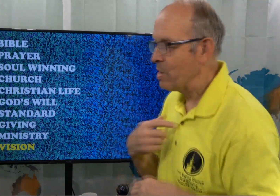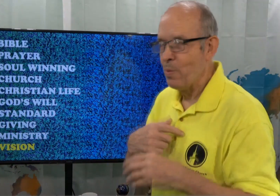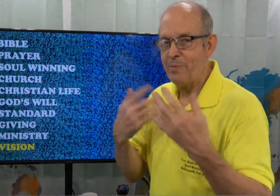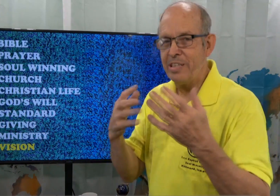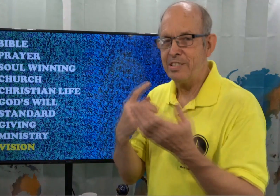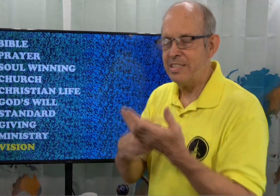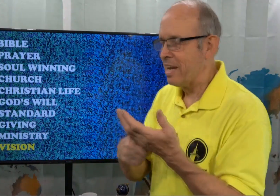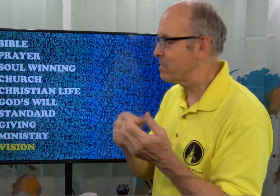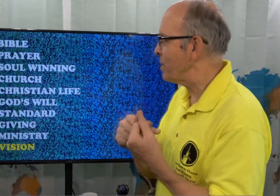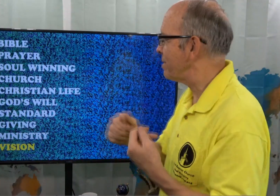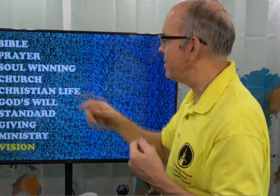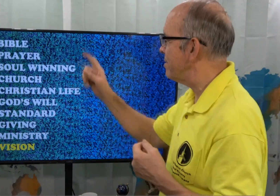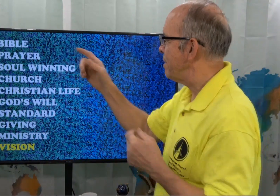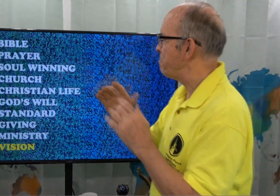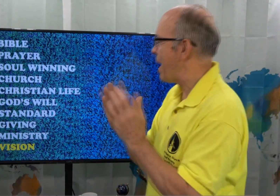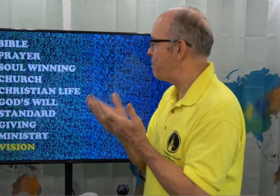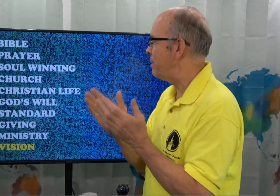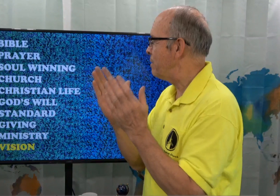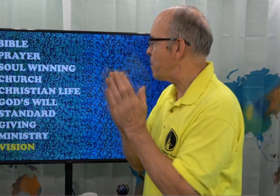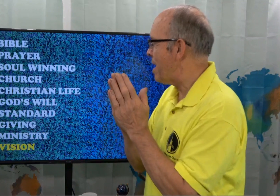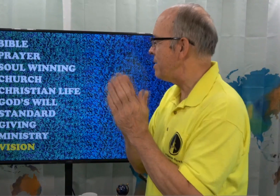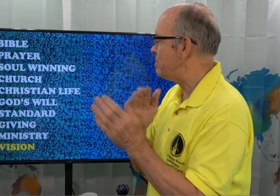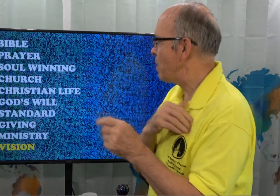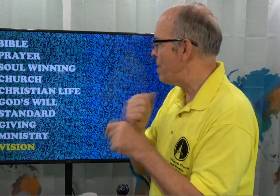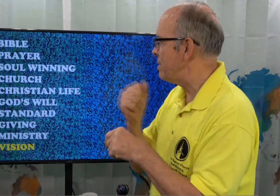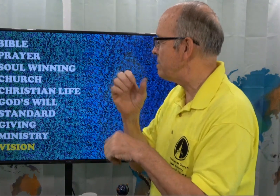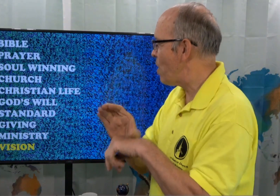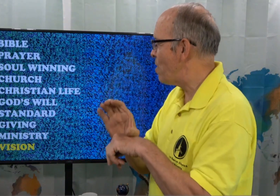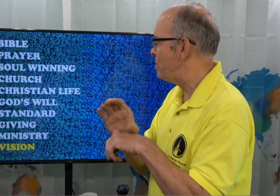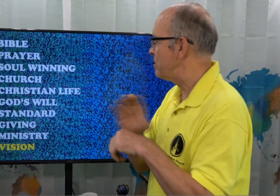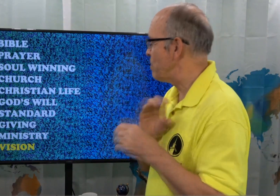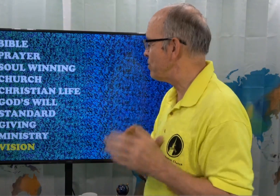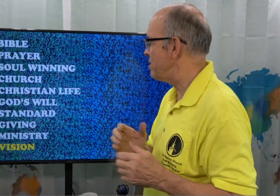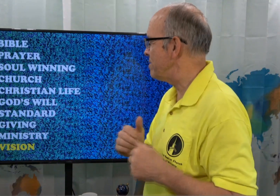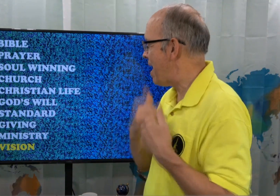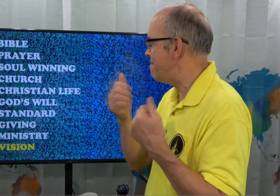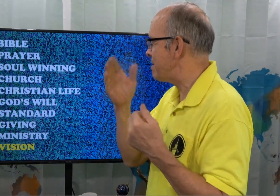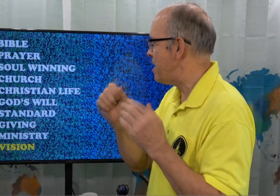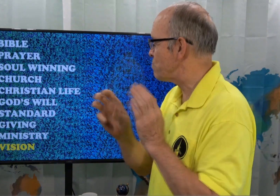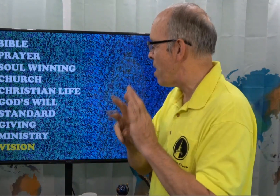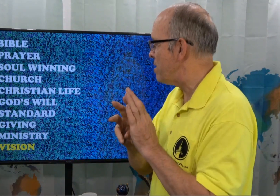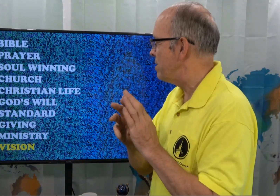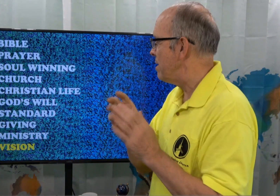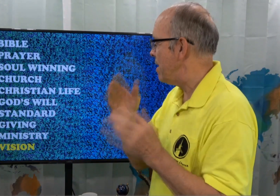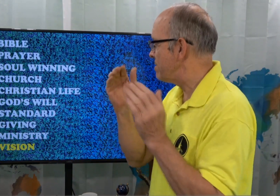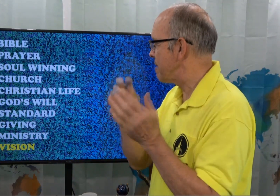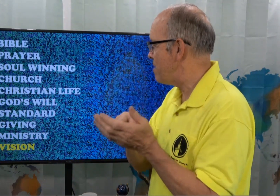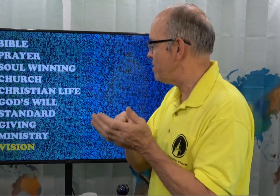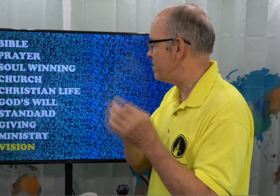We finish the text with the Bible, pray, serving, serving, Christian, night, God's prayer, a shadow's